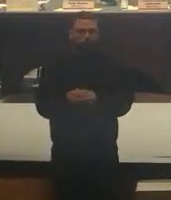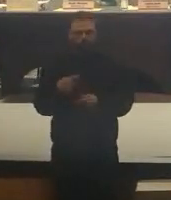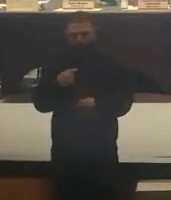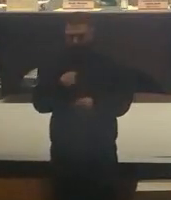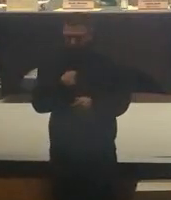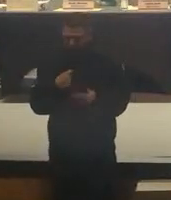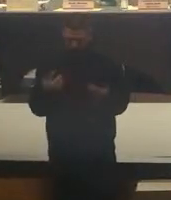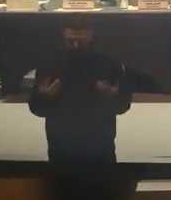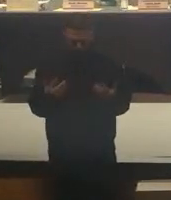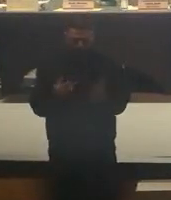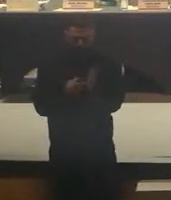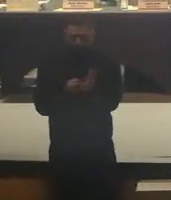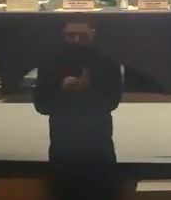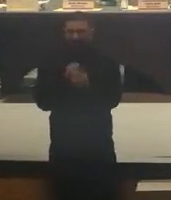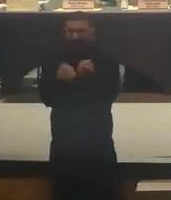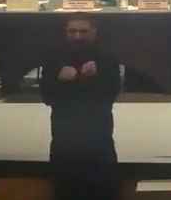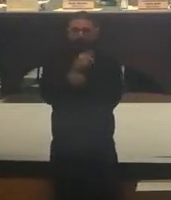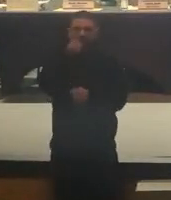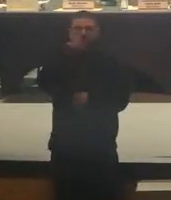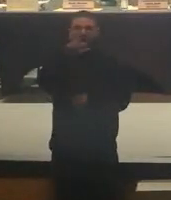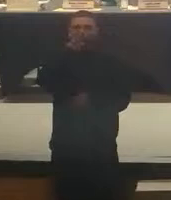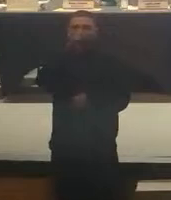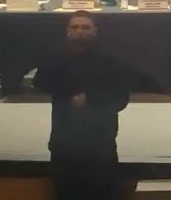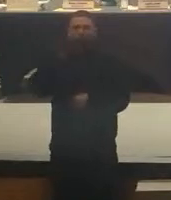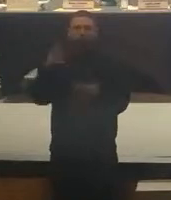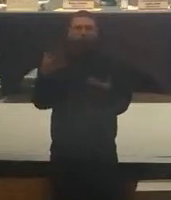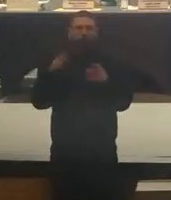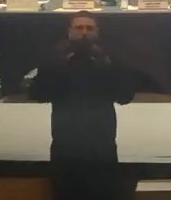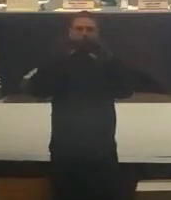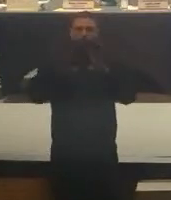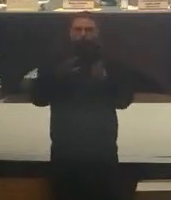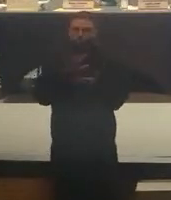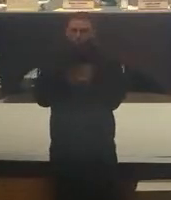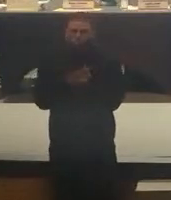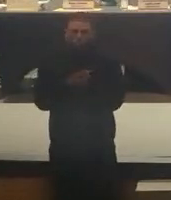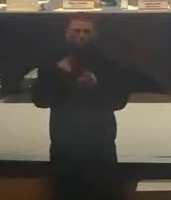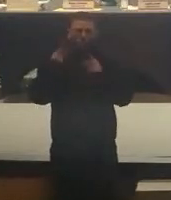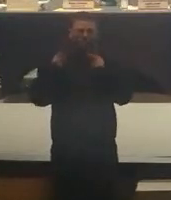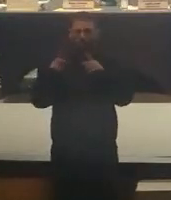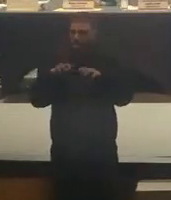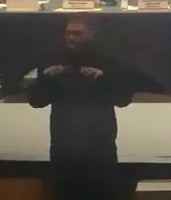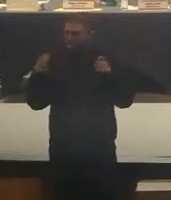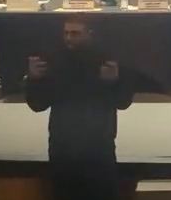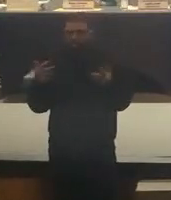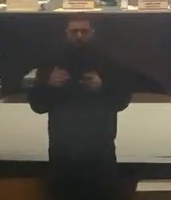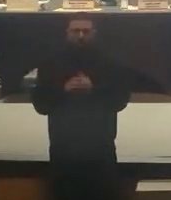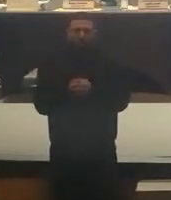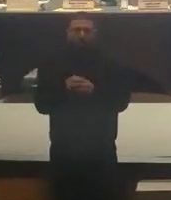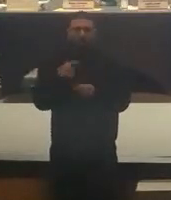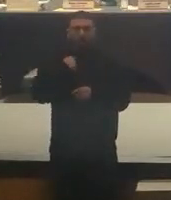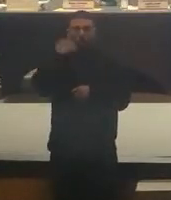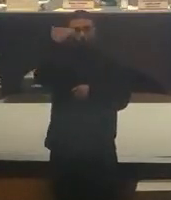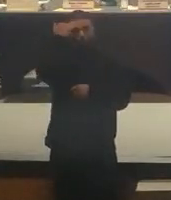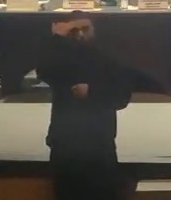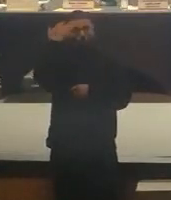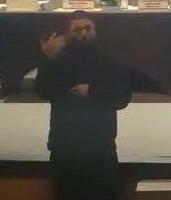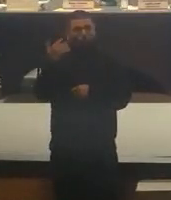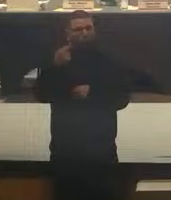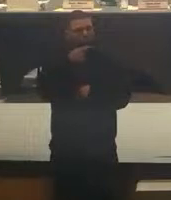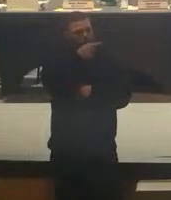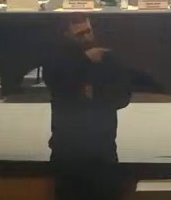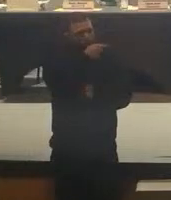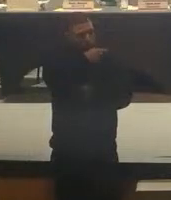Webb. Amazing school, amazing people. I know other people, other kids,